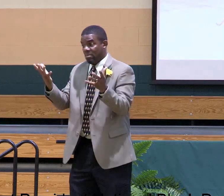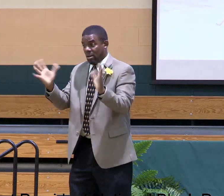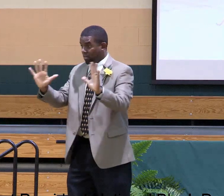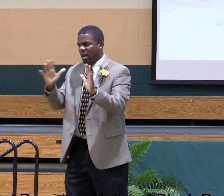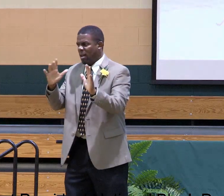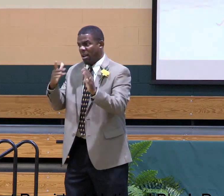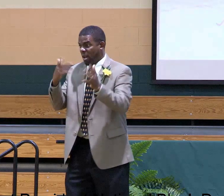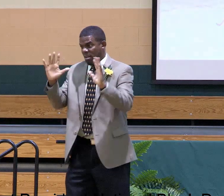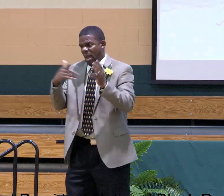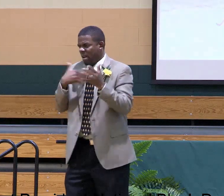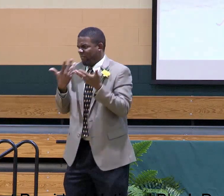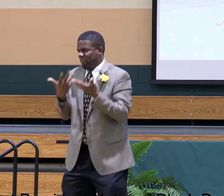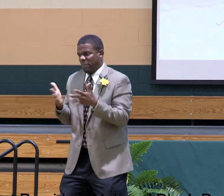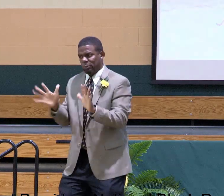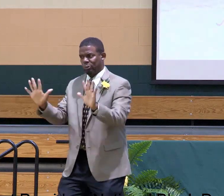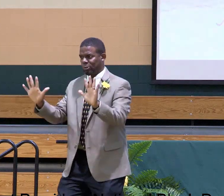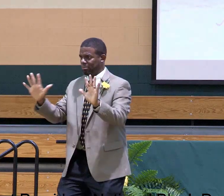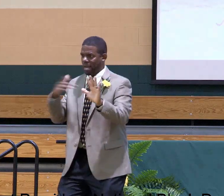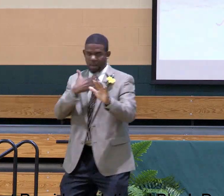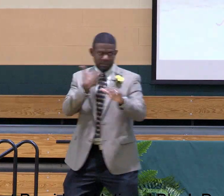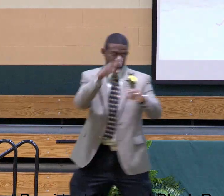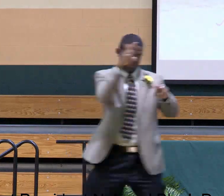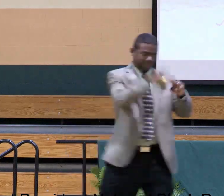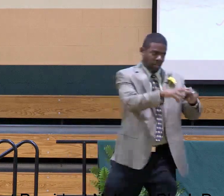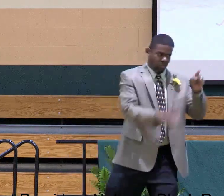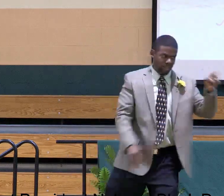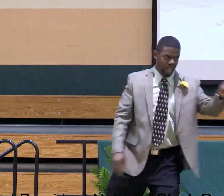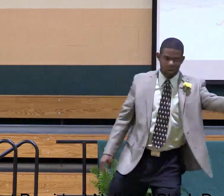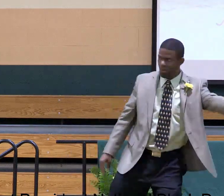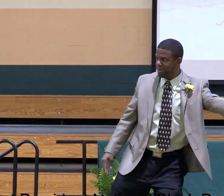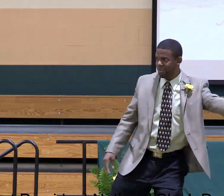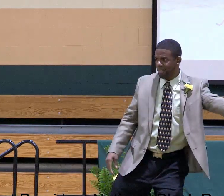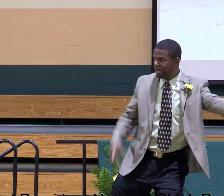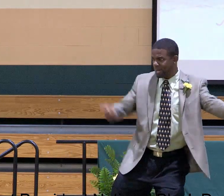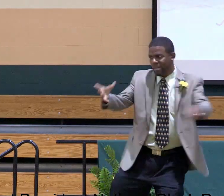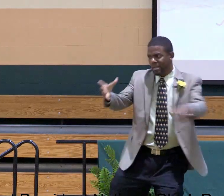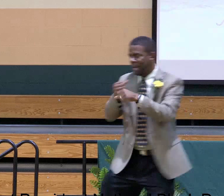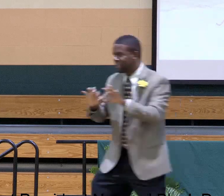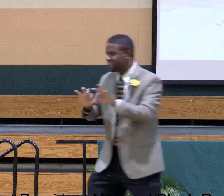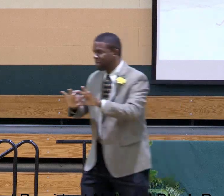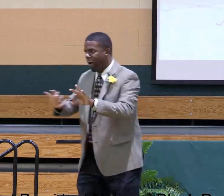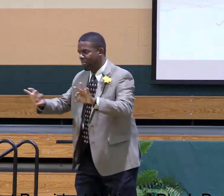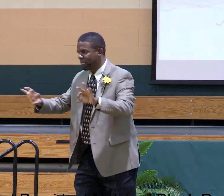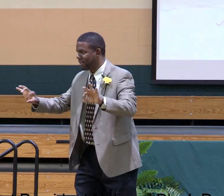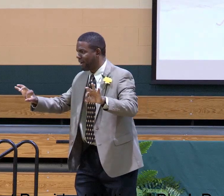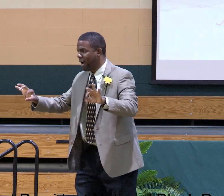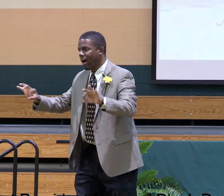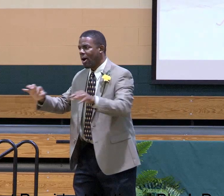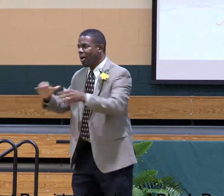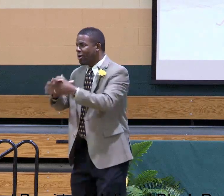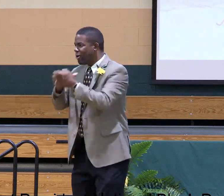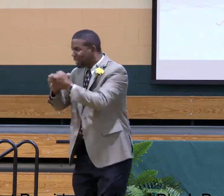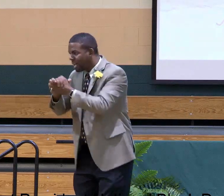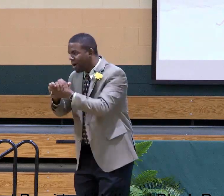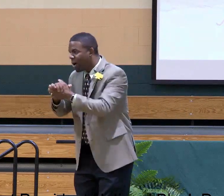advice. You know, I'm done. I'm going to be sitting down right over here. You're going to get your diplomas. I want to